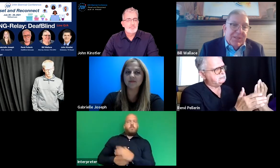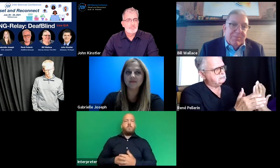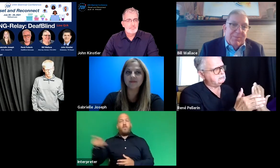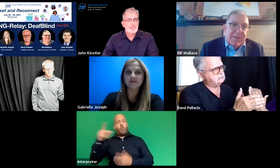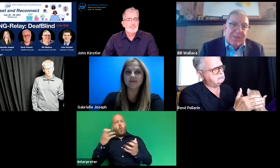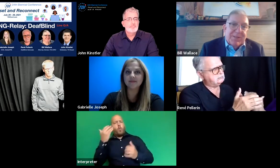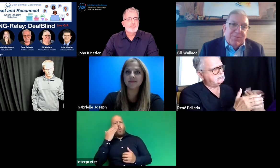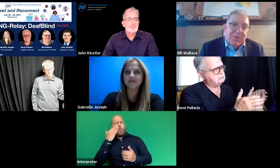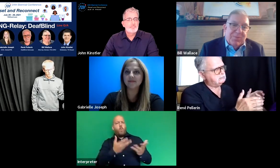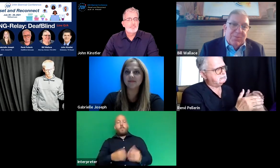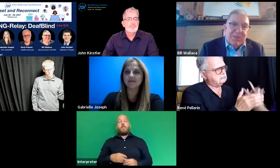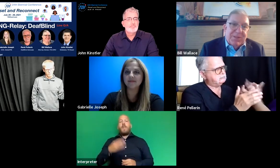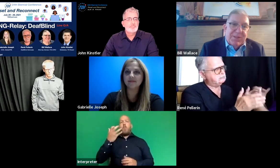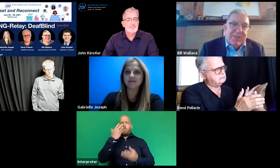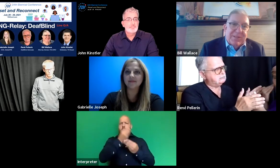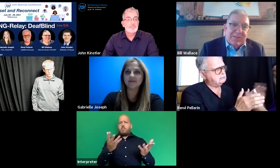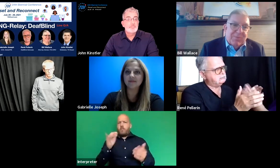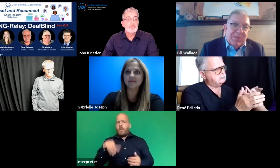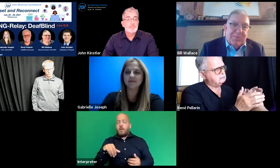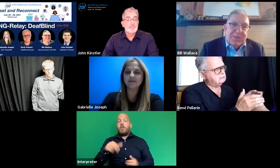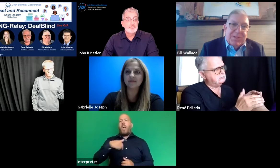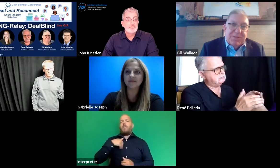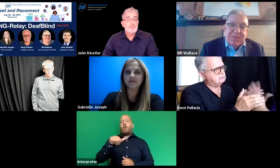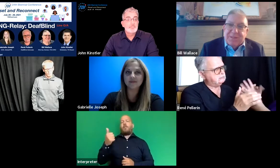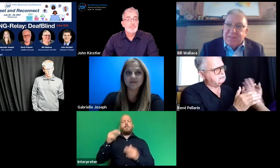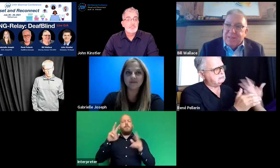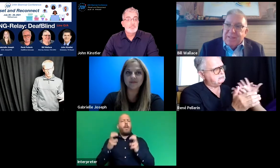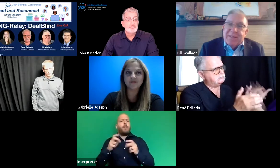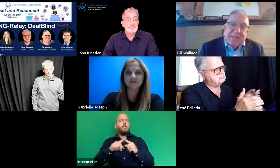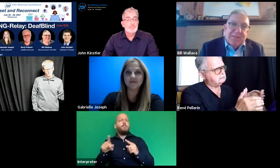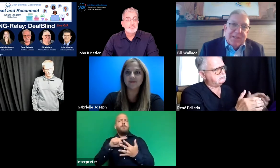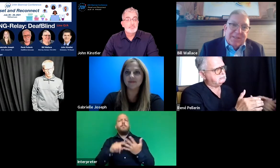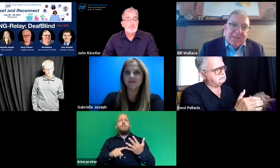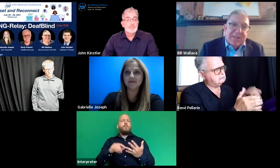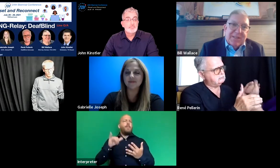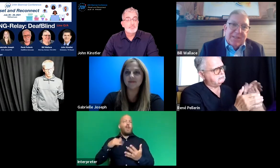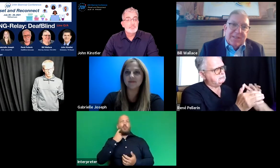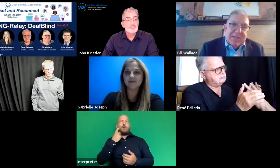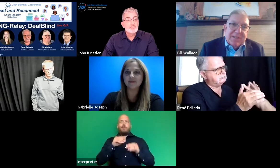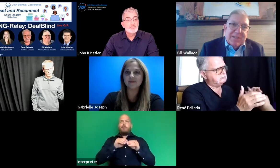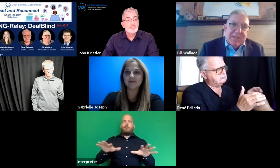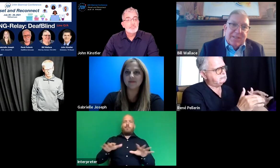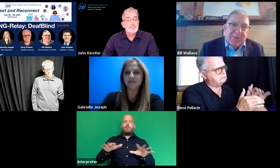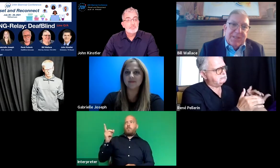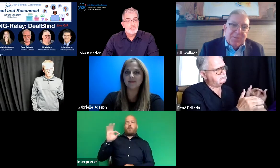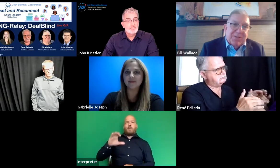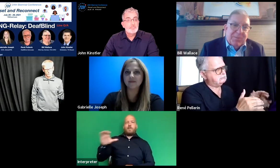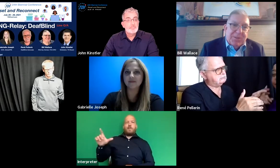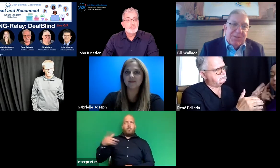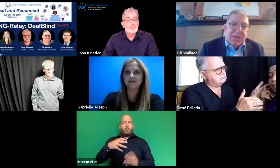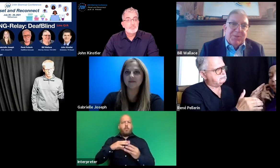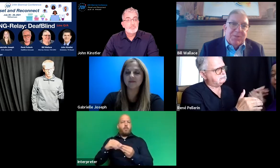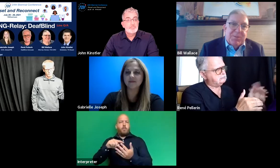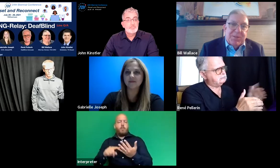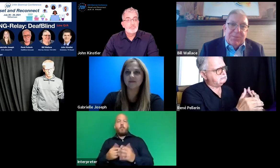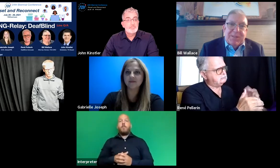another matter that was recently released by the FCC, and that is that the Commission again authorized $10